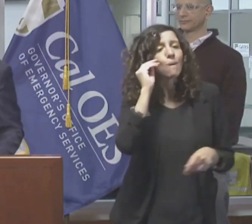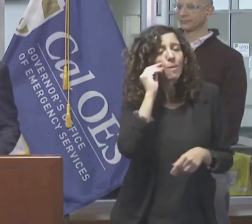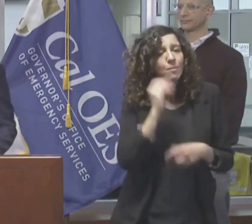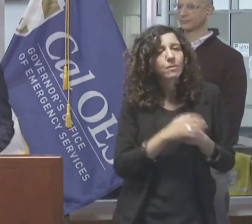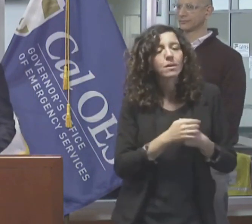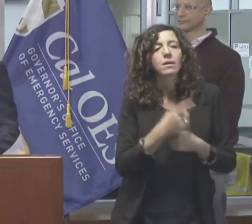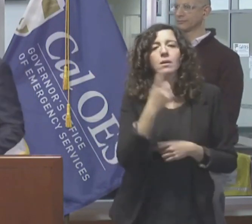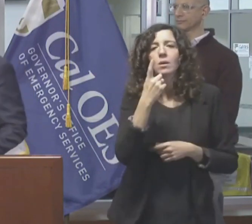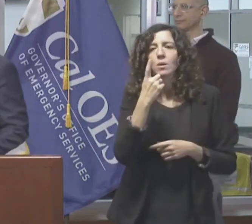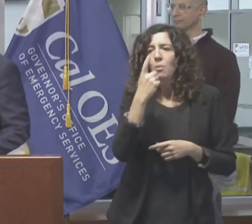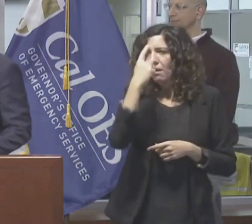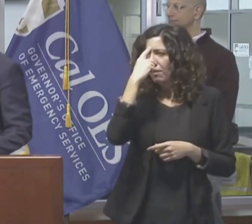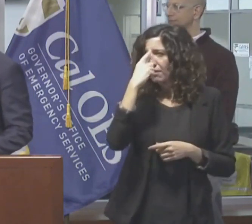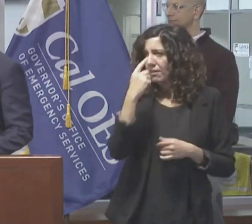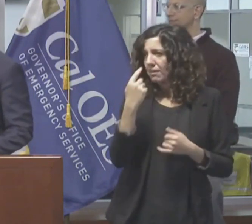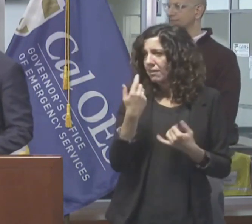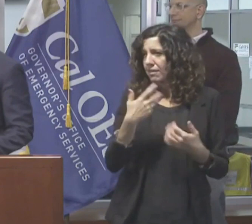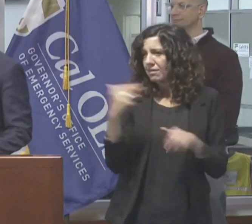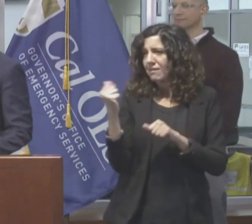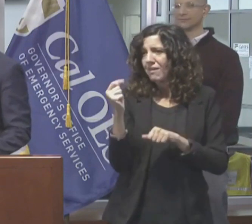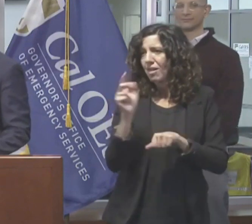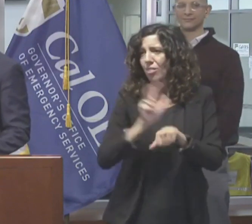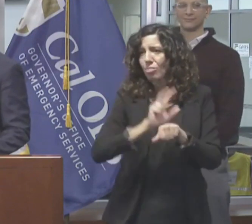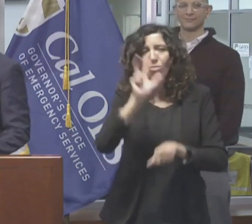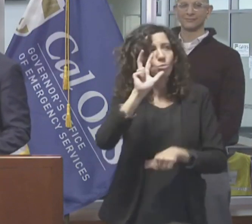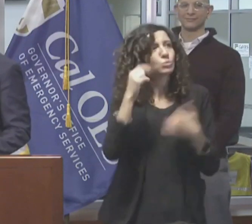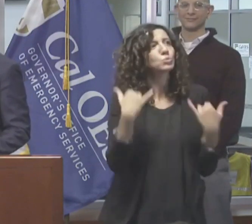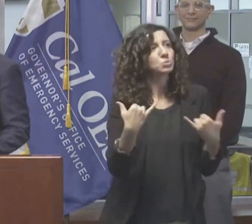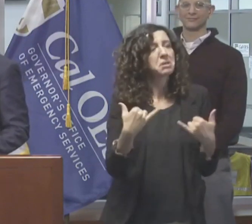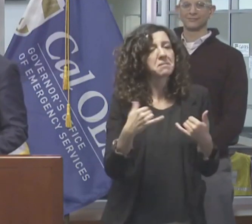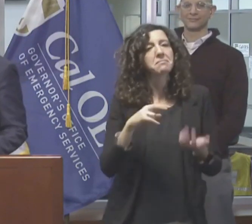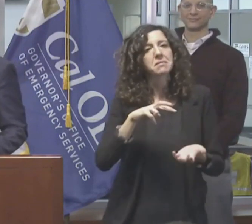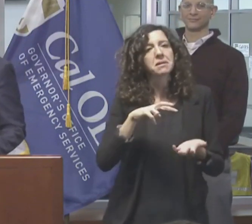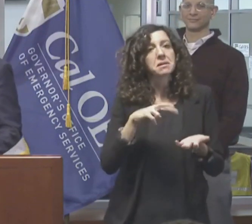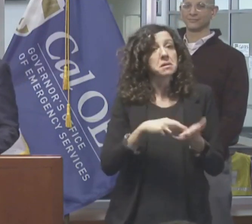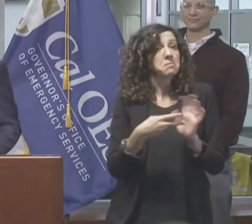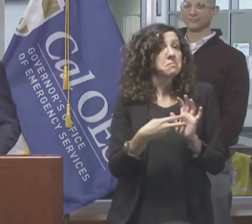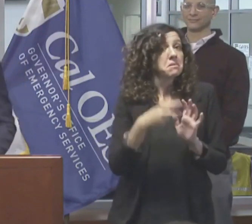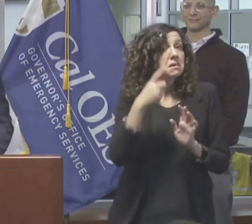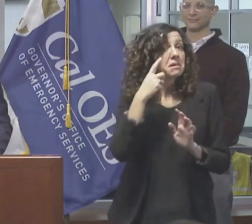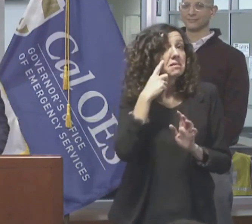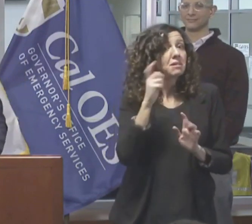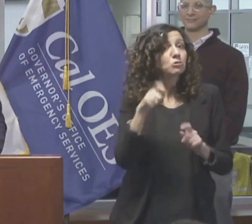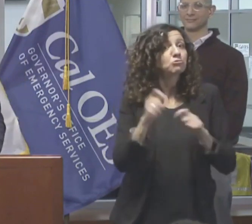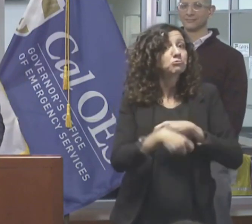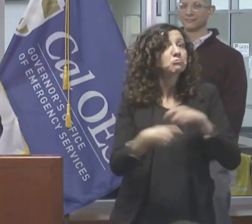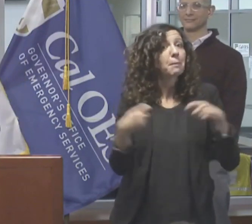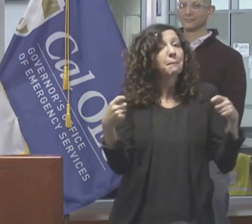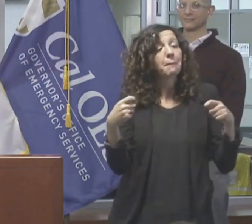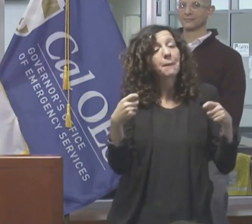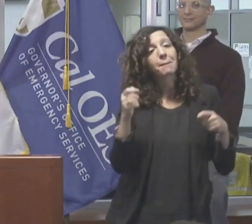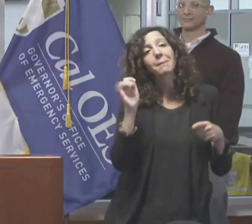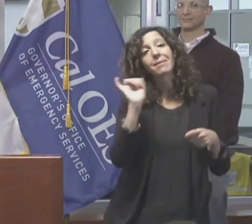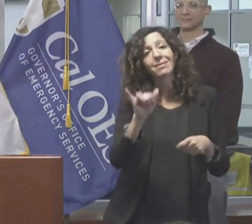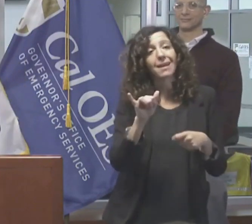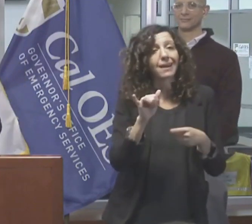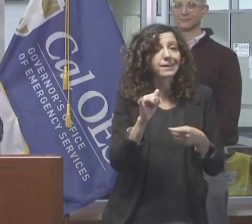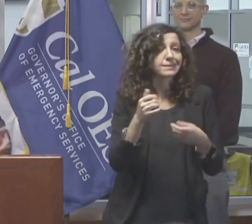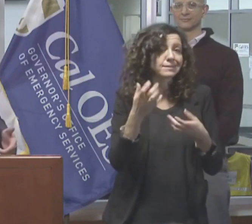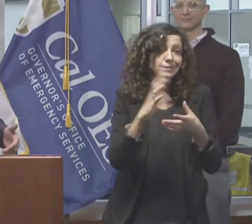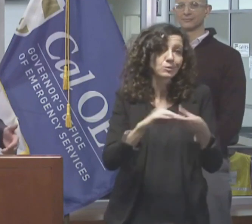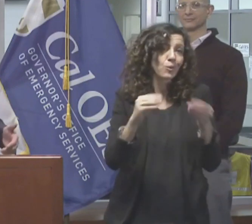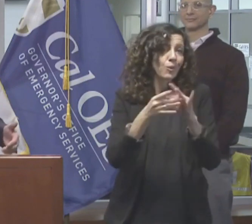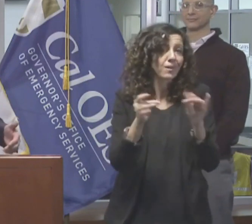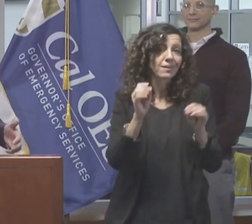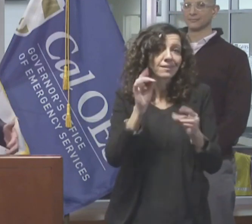flight leaving at 3 o'clock today. And so that should broadly wrap up the Grand Princess. But what